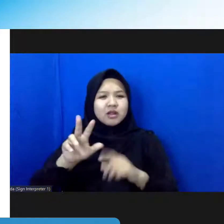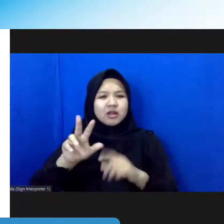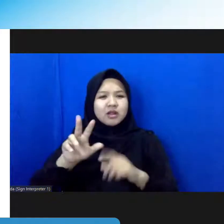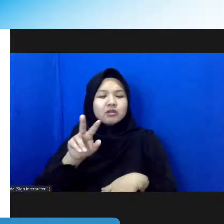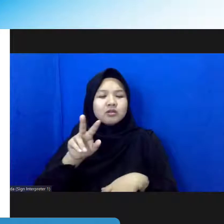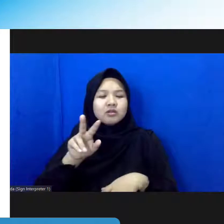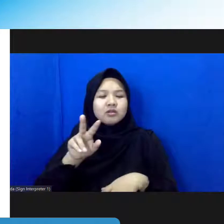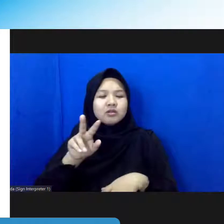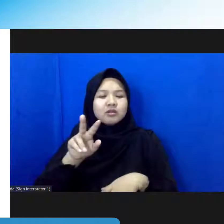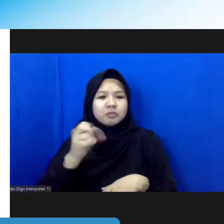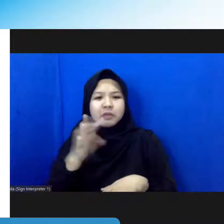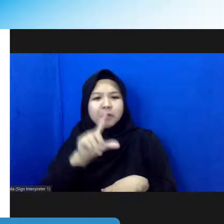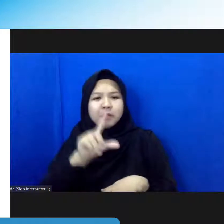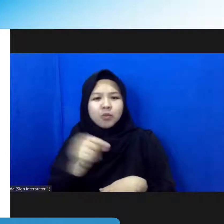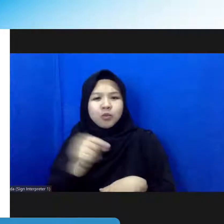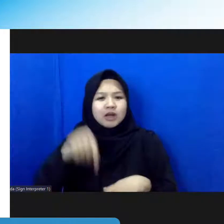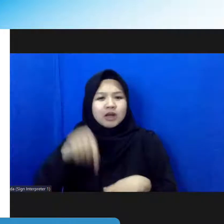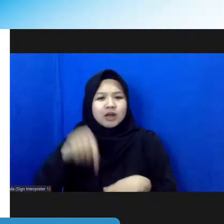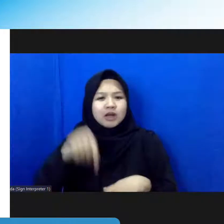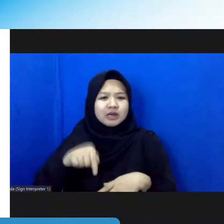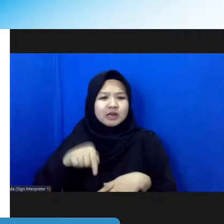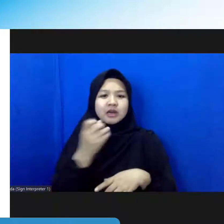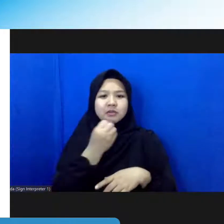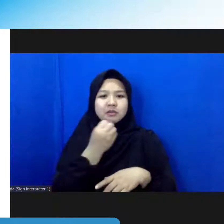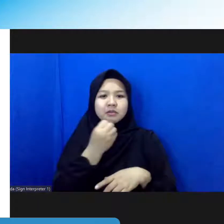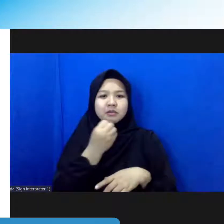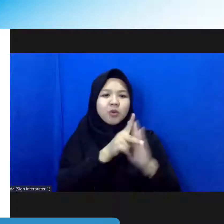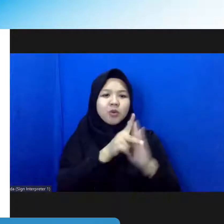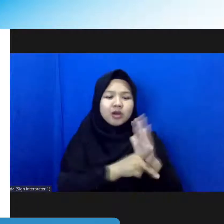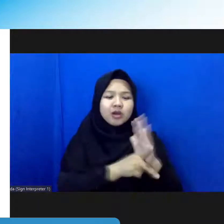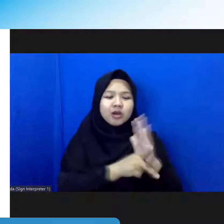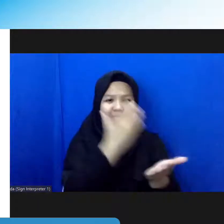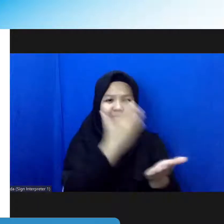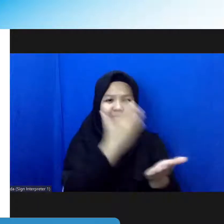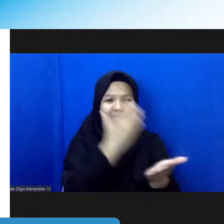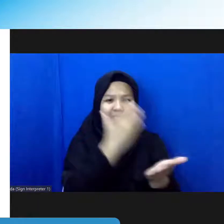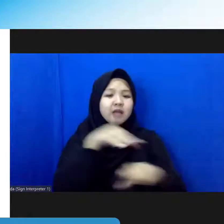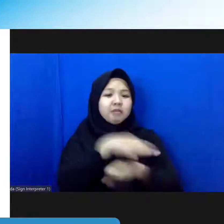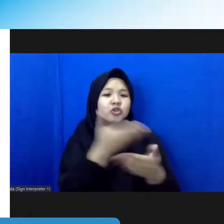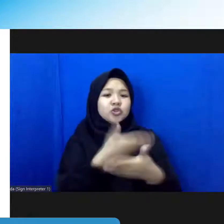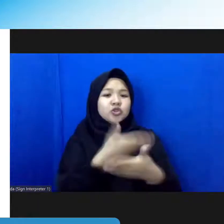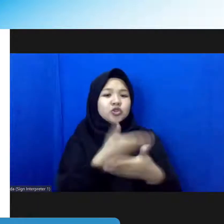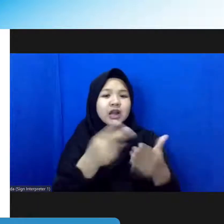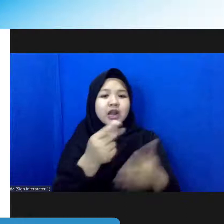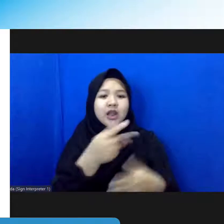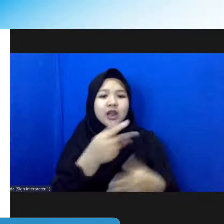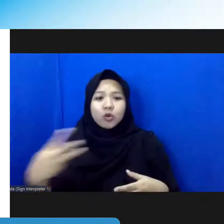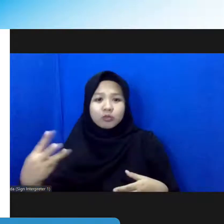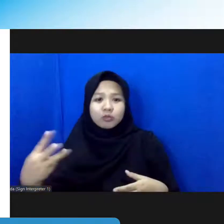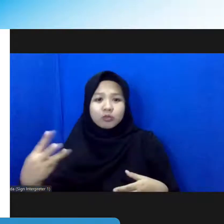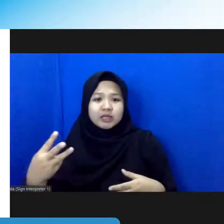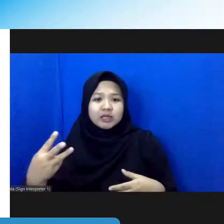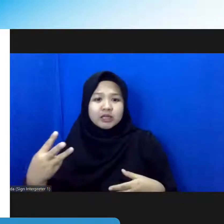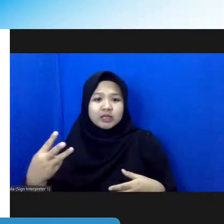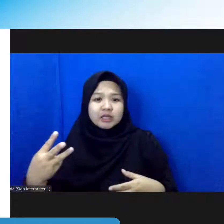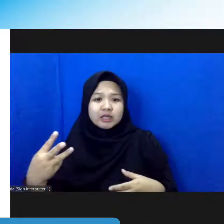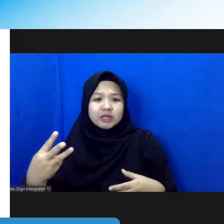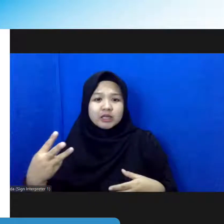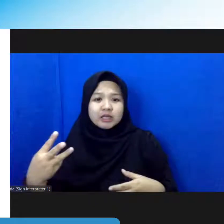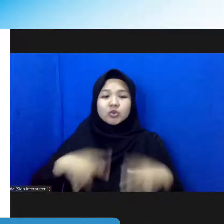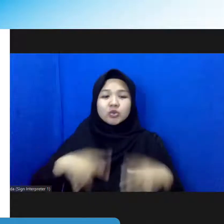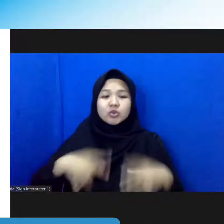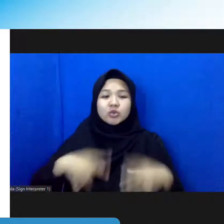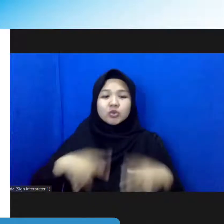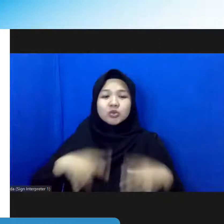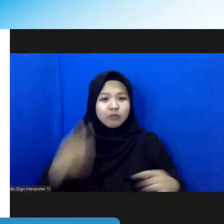a certain collateral socio-economic impacts that have been witnessed in the camps in terms of the